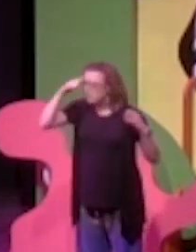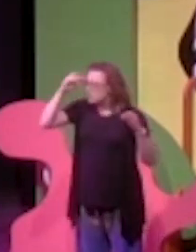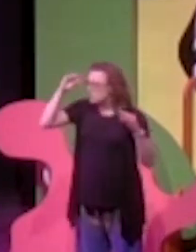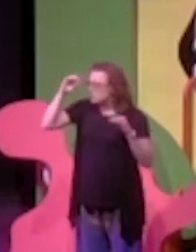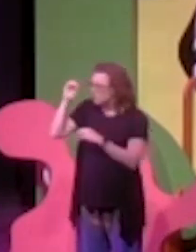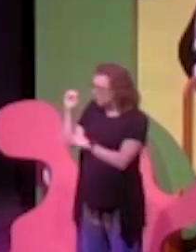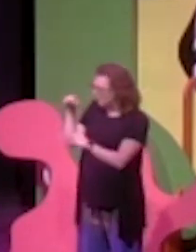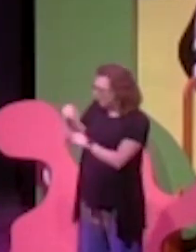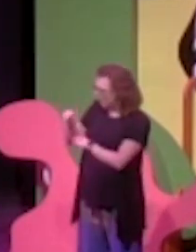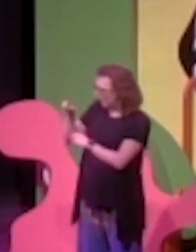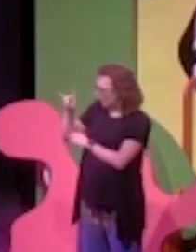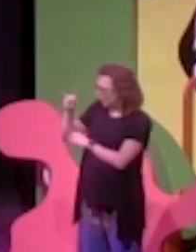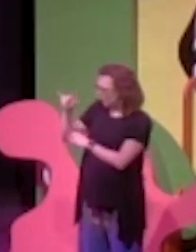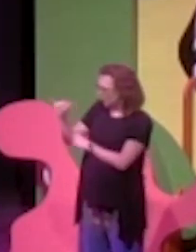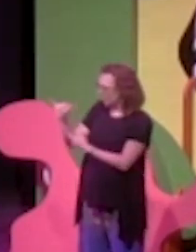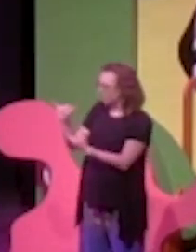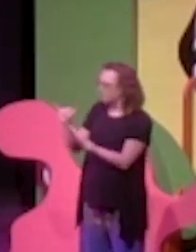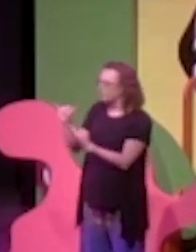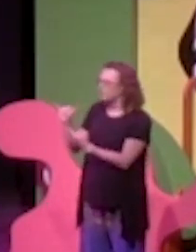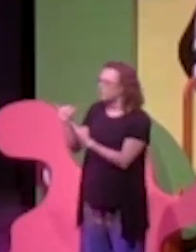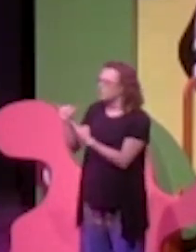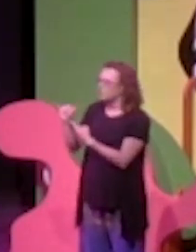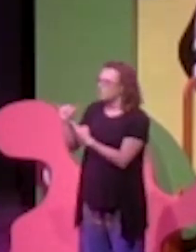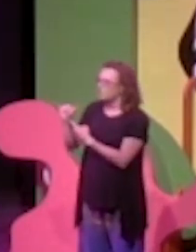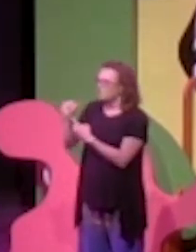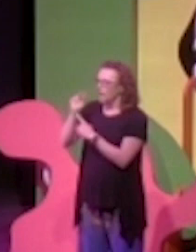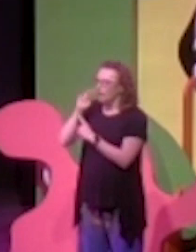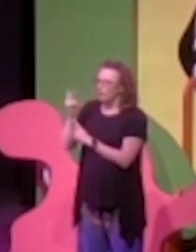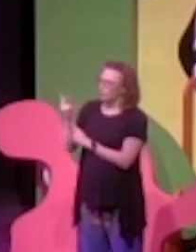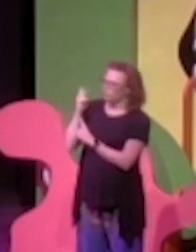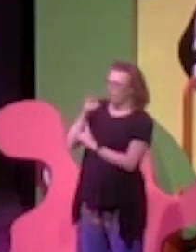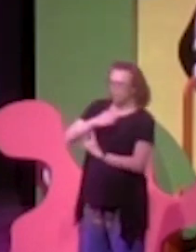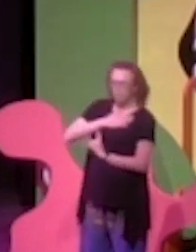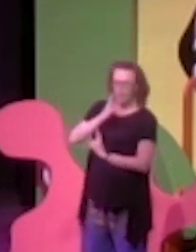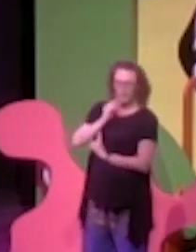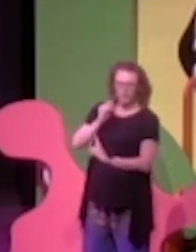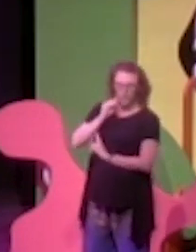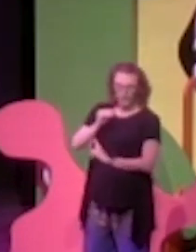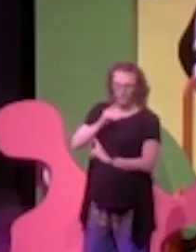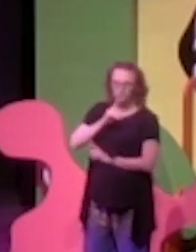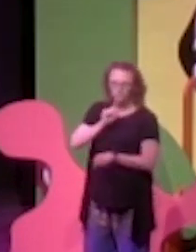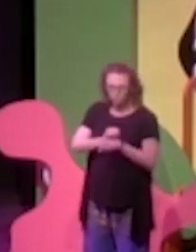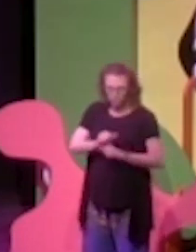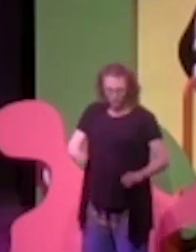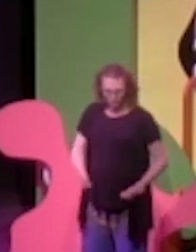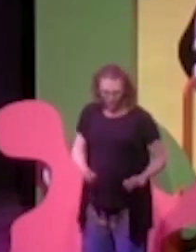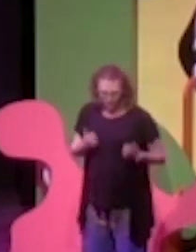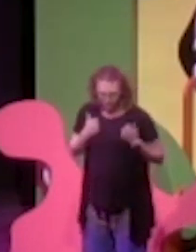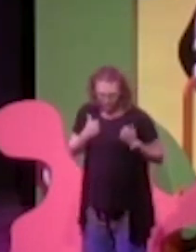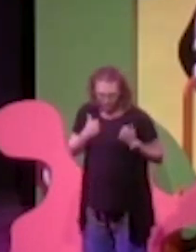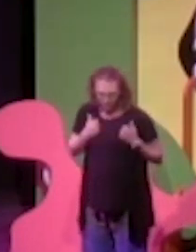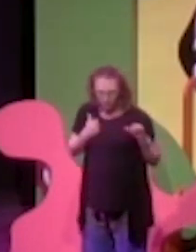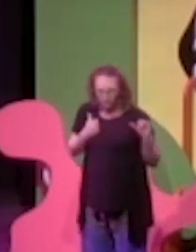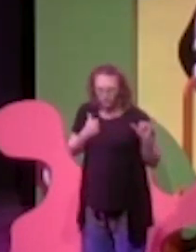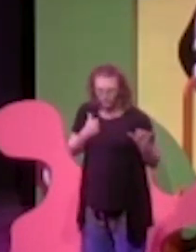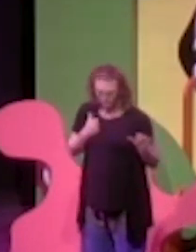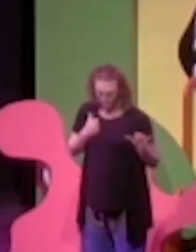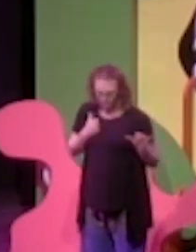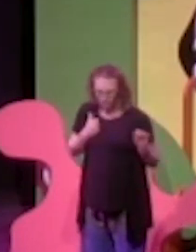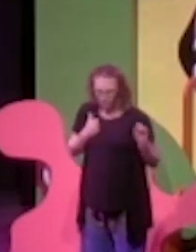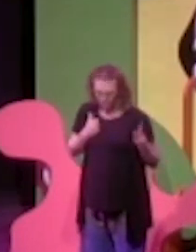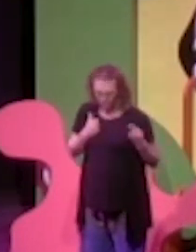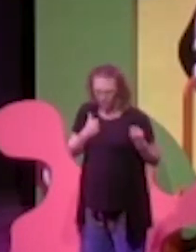my experience, my lived experience. I can think of more